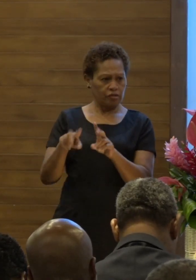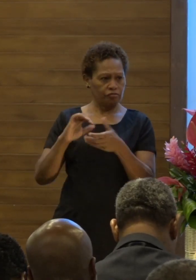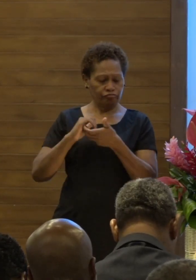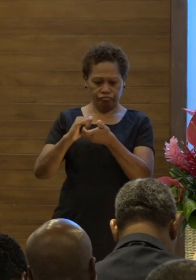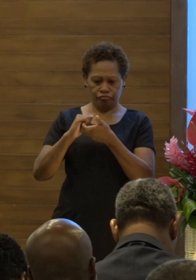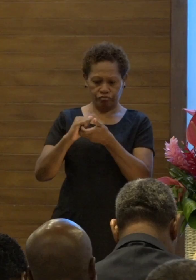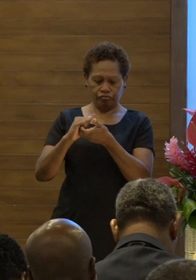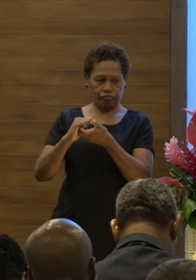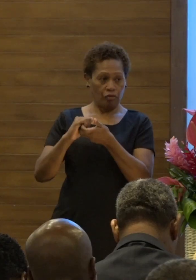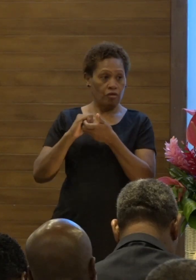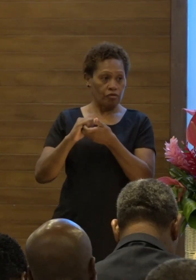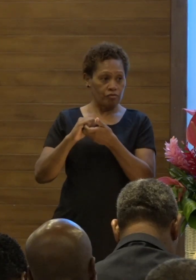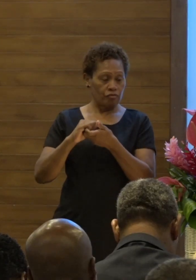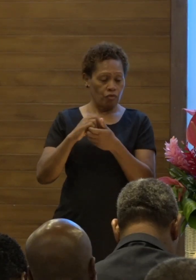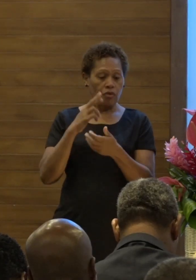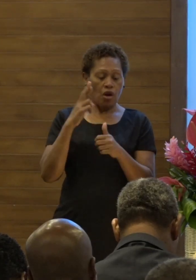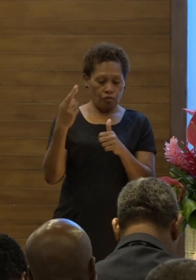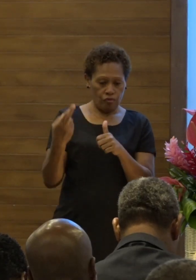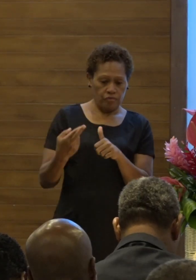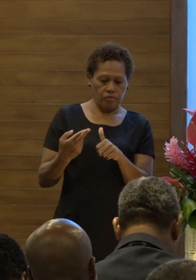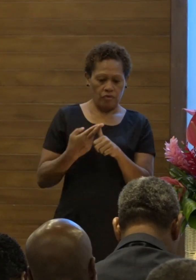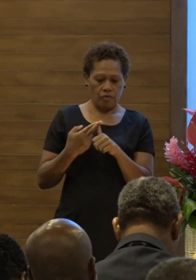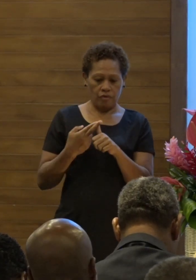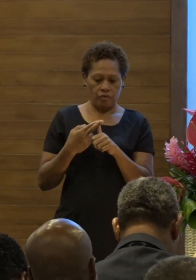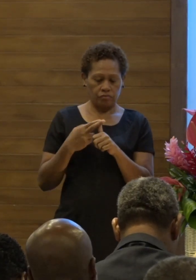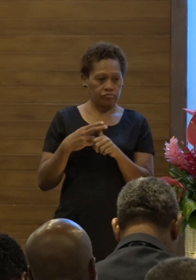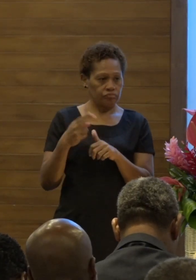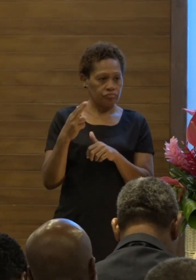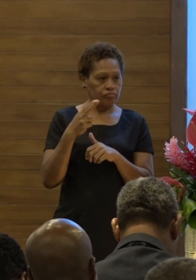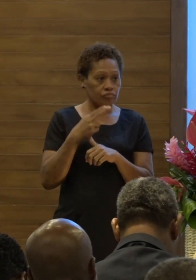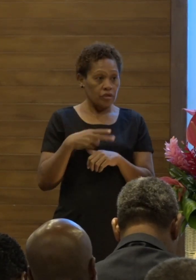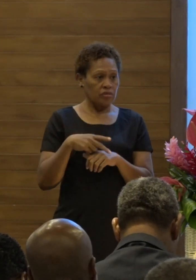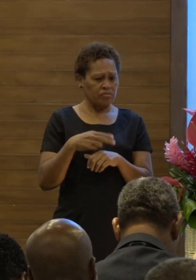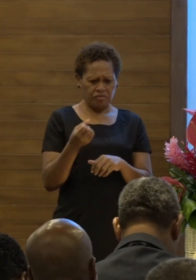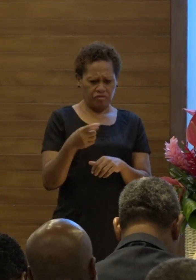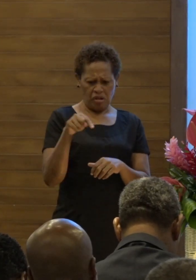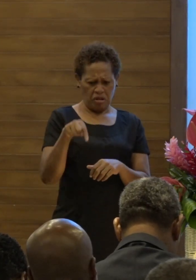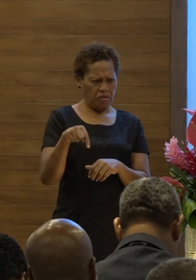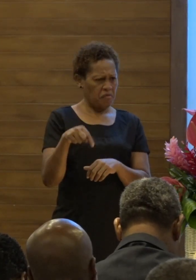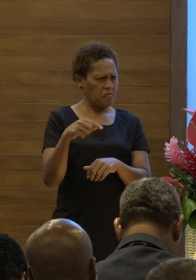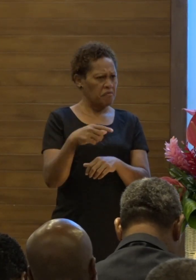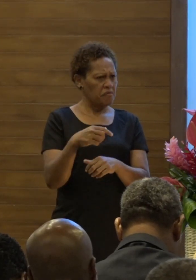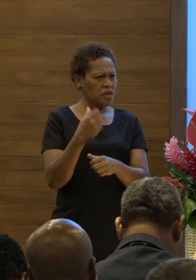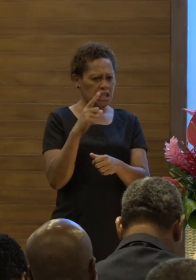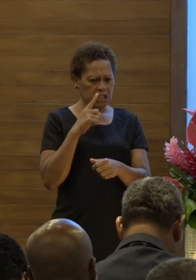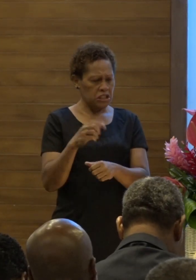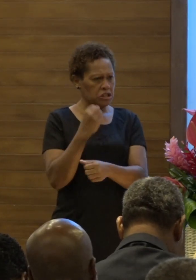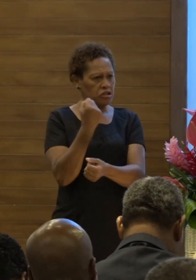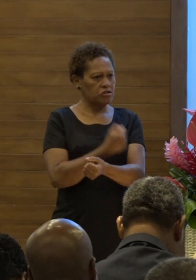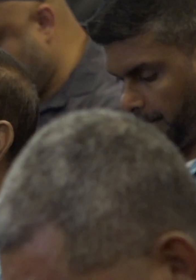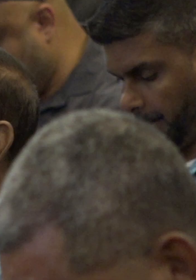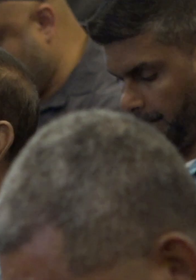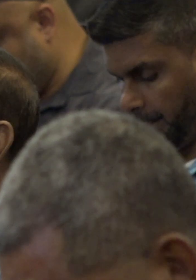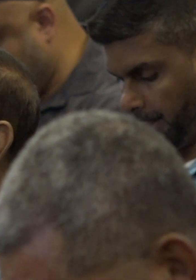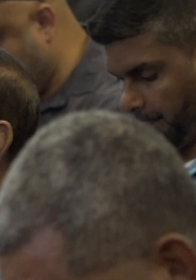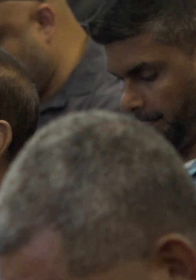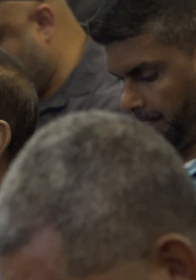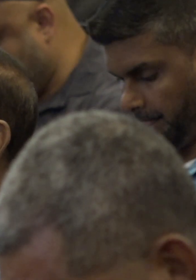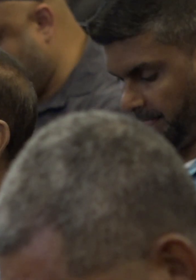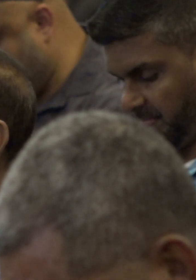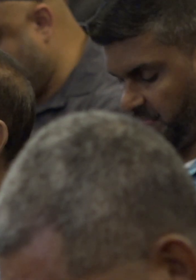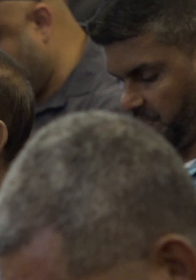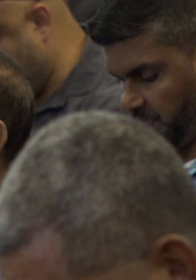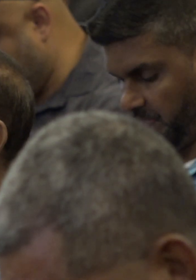your pastoral response to illicit drugs trafficking and its adverse effects.